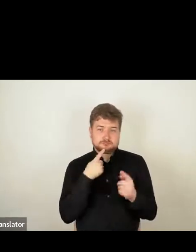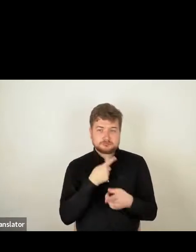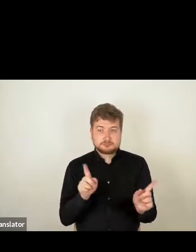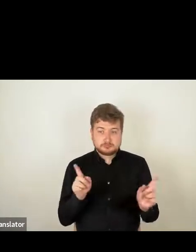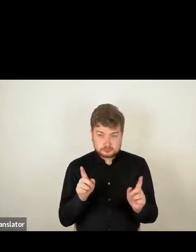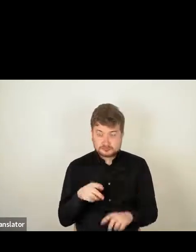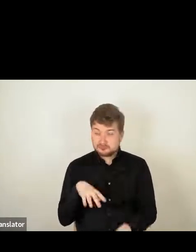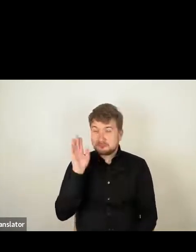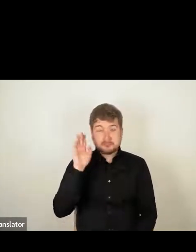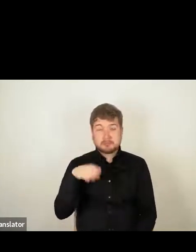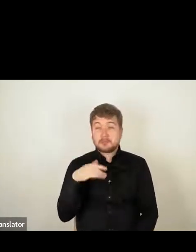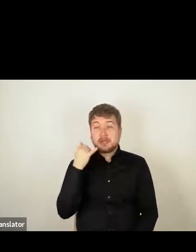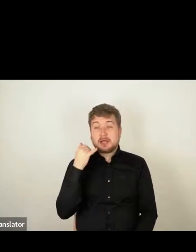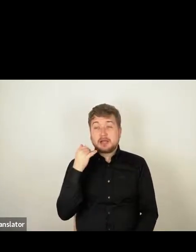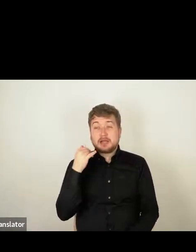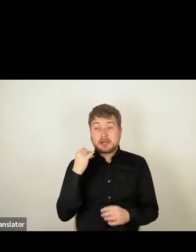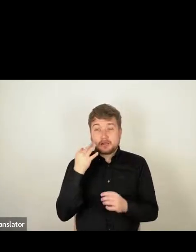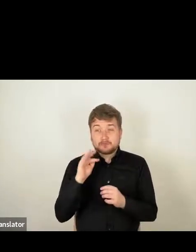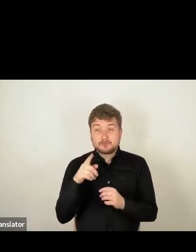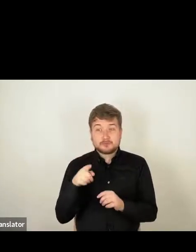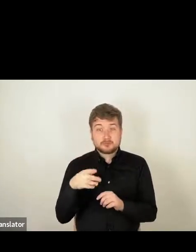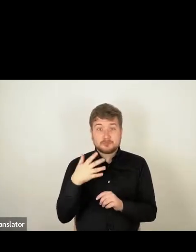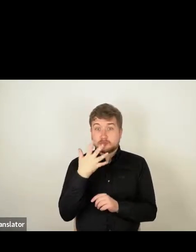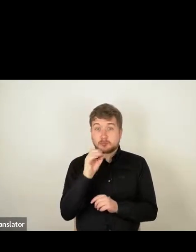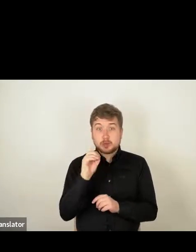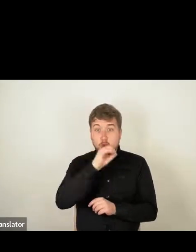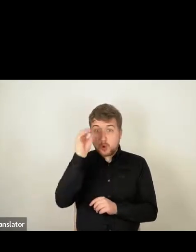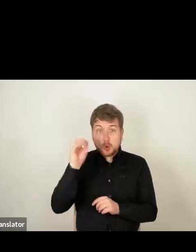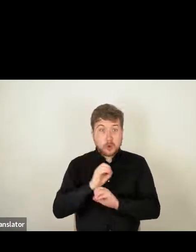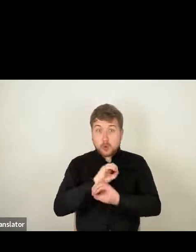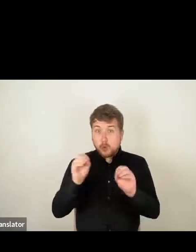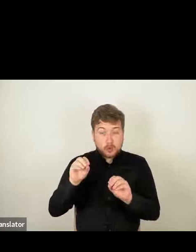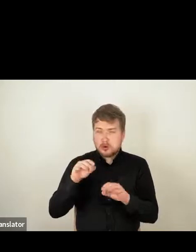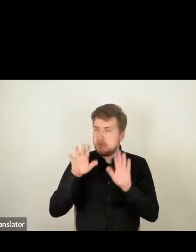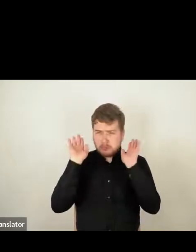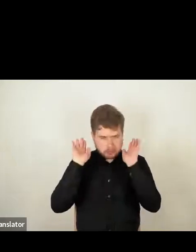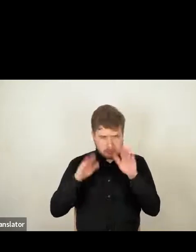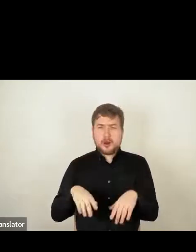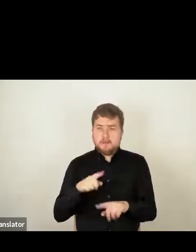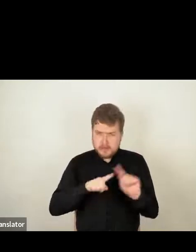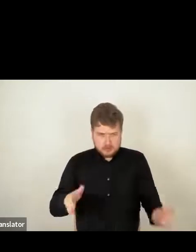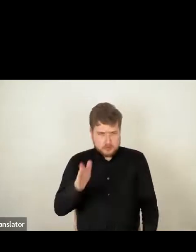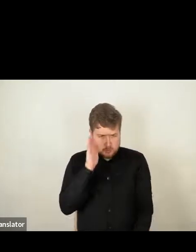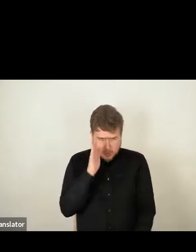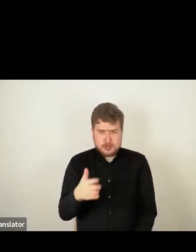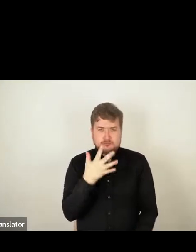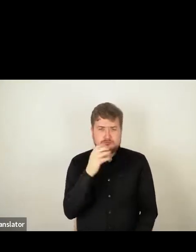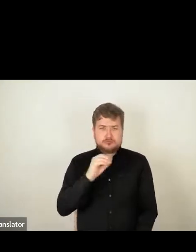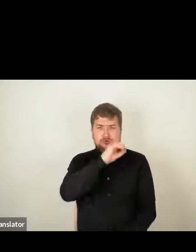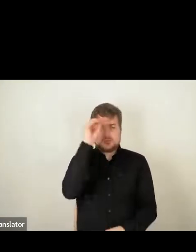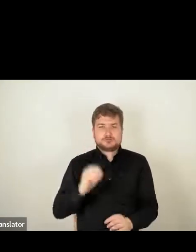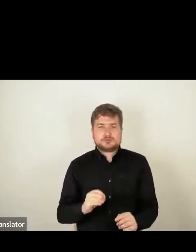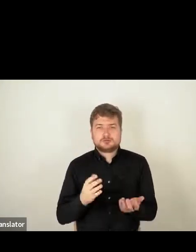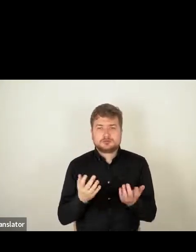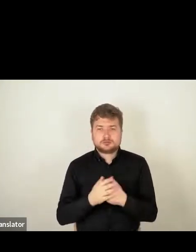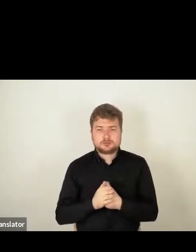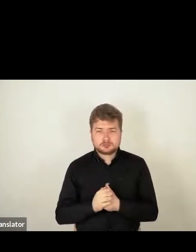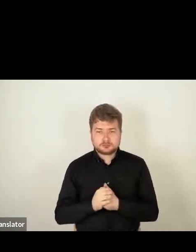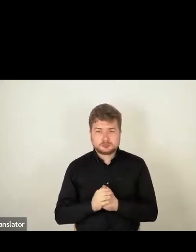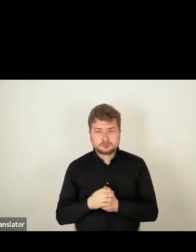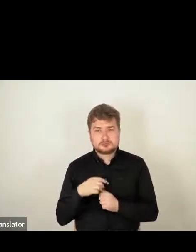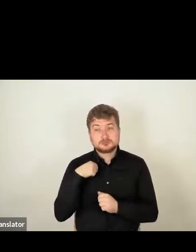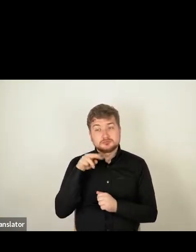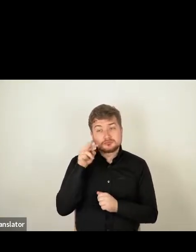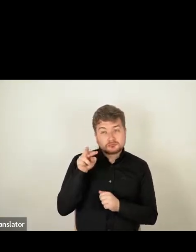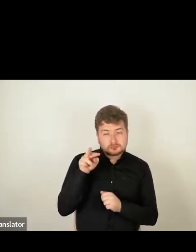the Canadian parliament, it's a little over 30.5%. It's kind of the OSCE PAA average. But